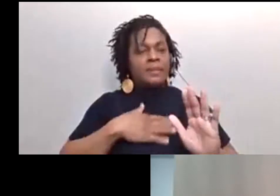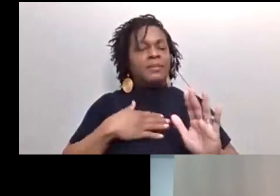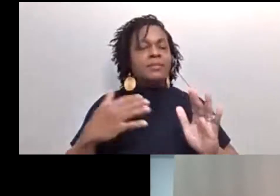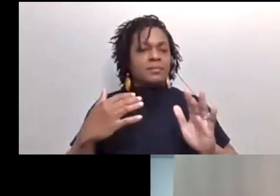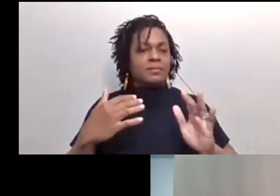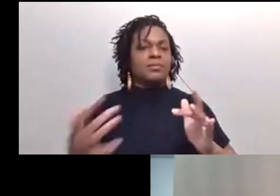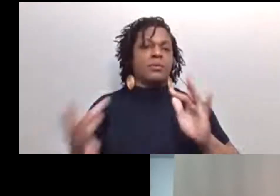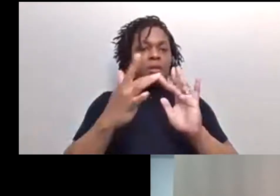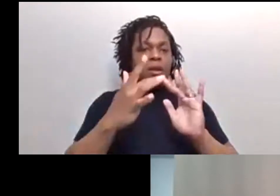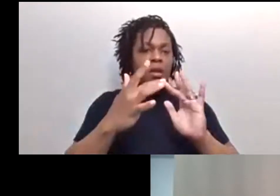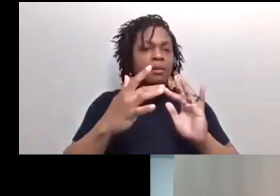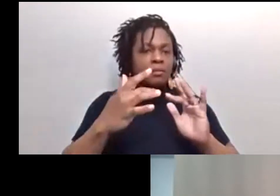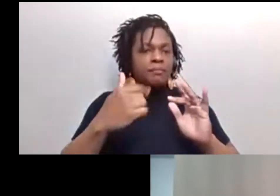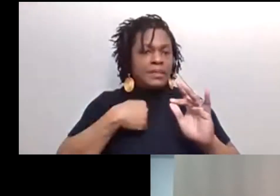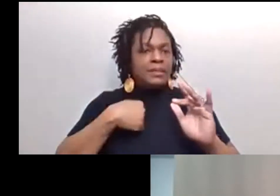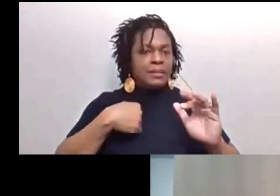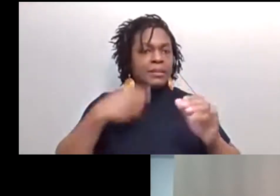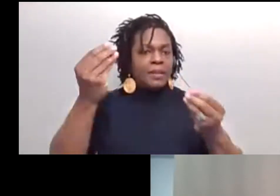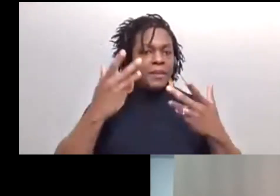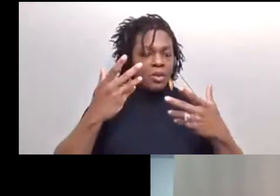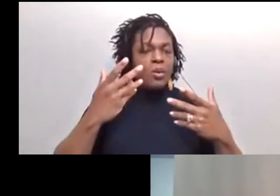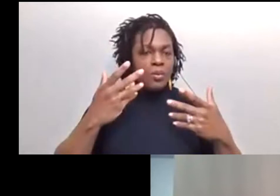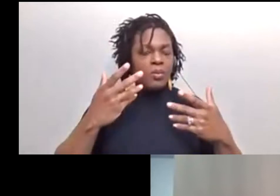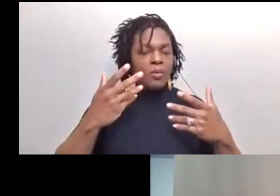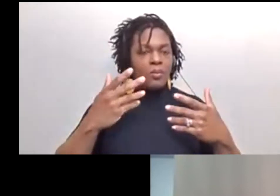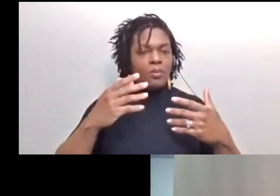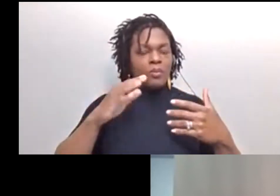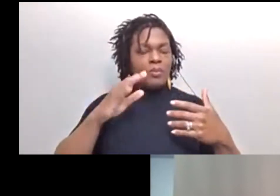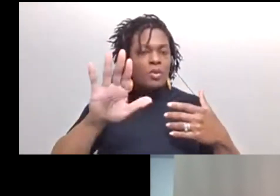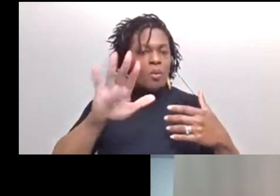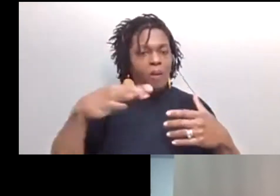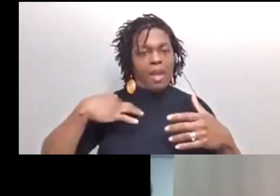just let me know that you just want your the previous